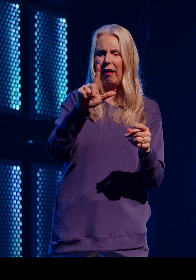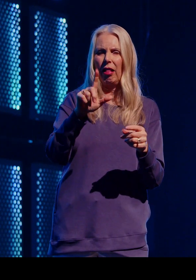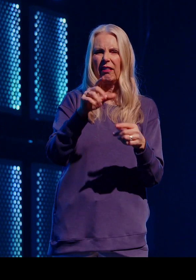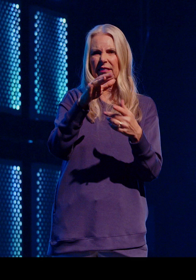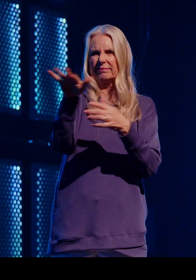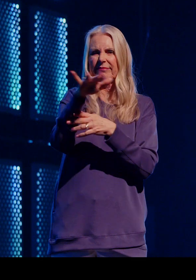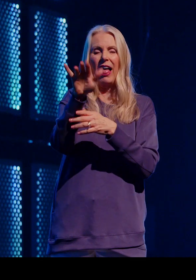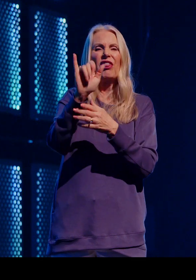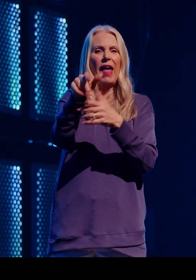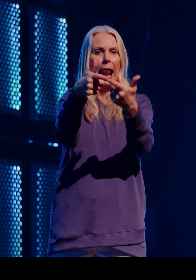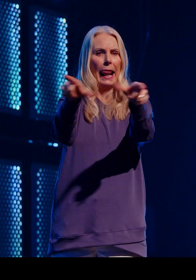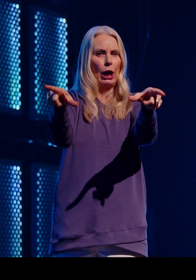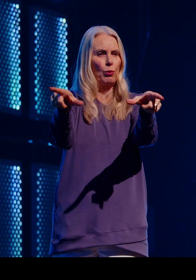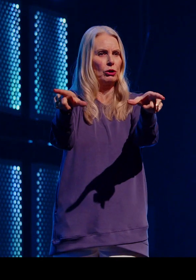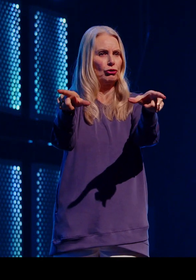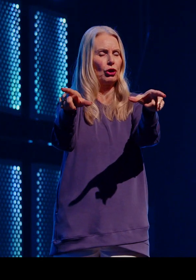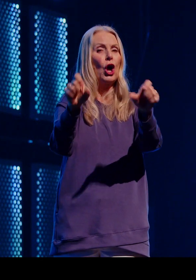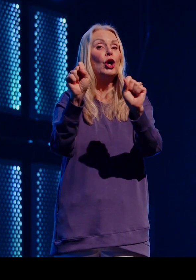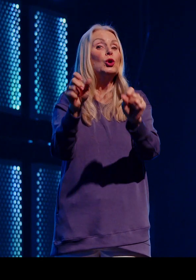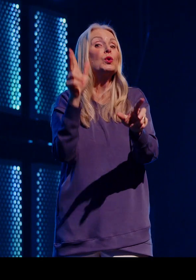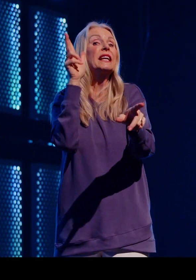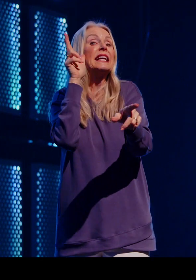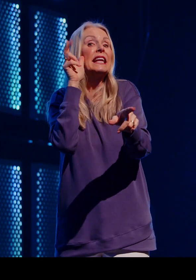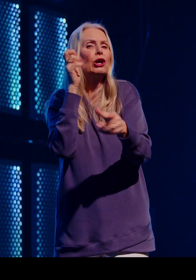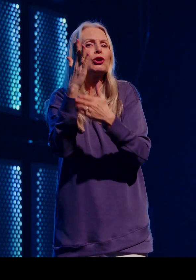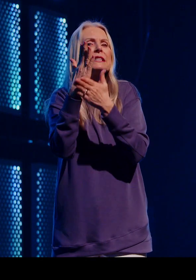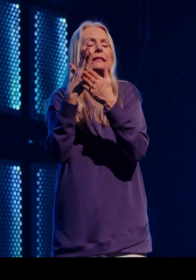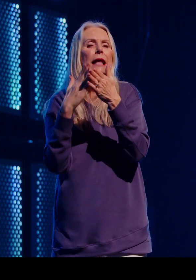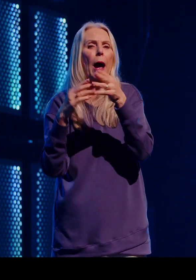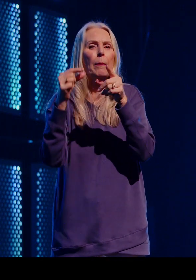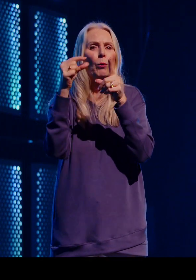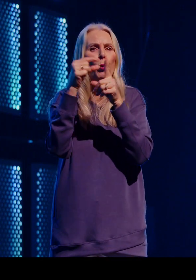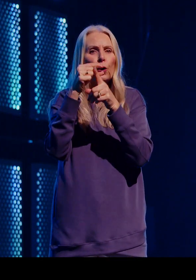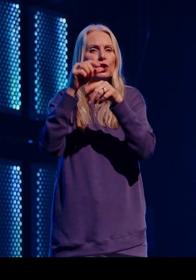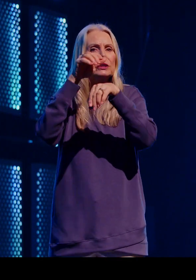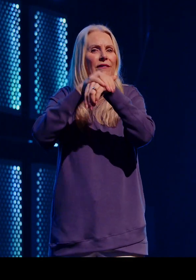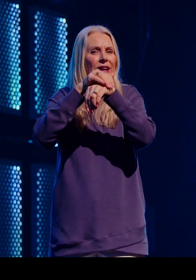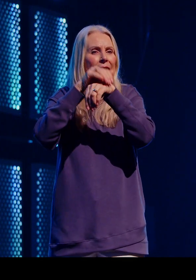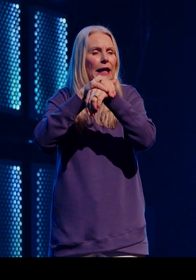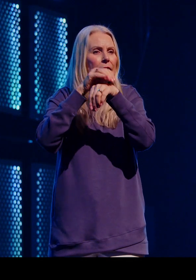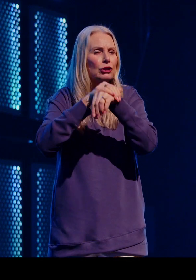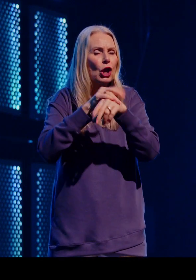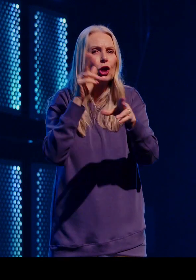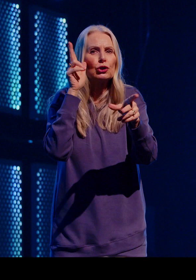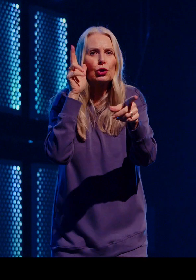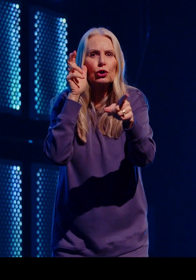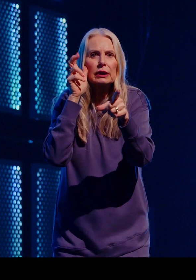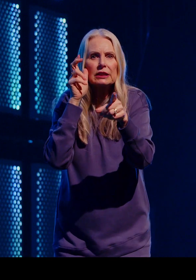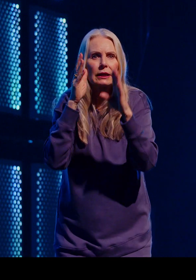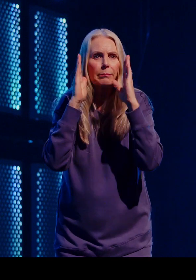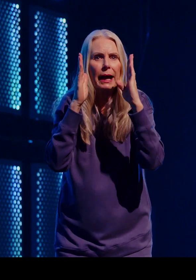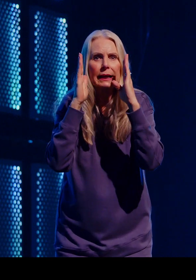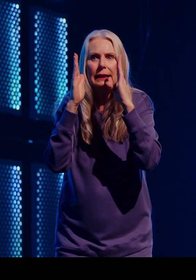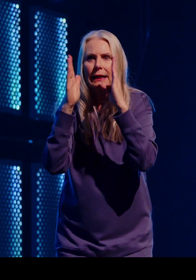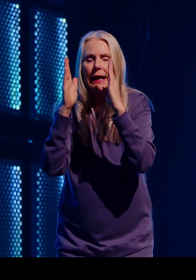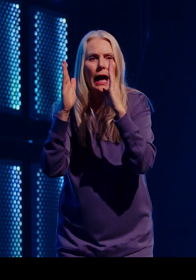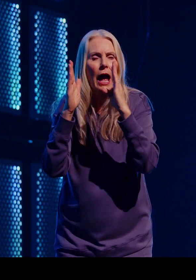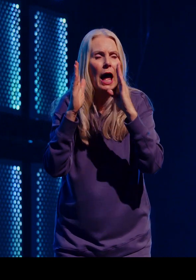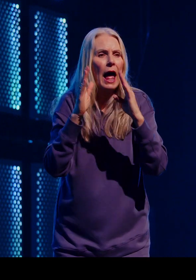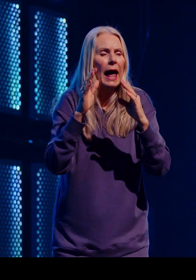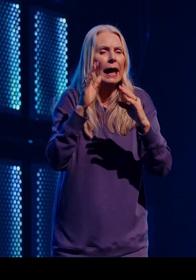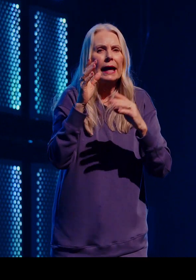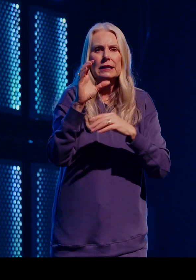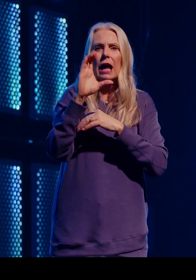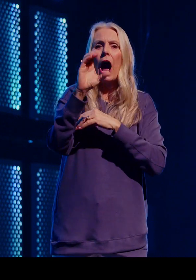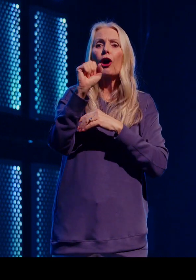because you can hear English in it. And as you're listening to people who are speaking Creole, it's a Caribbean language. As they're